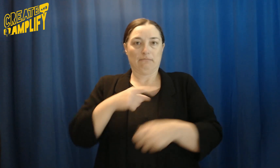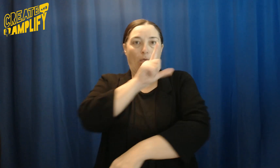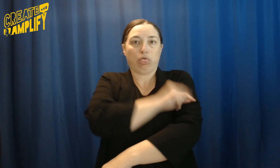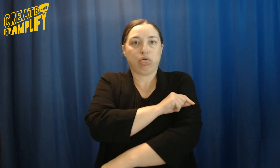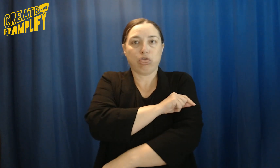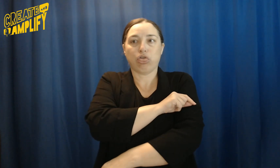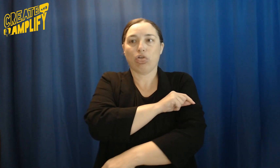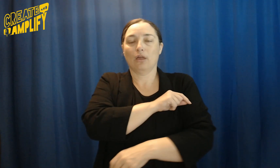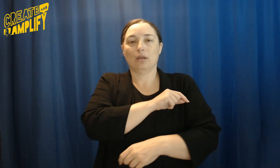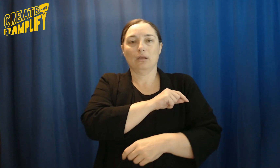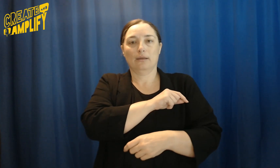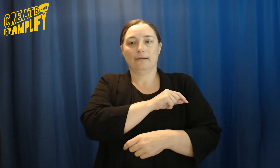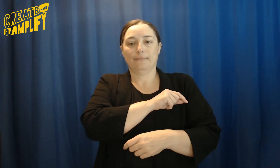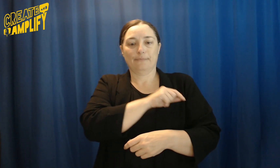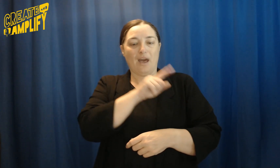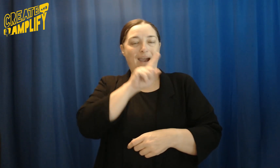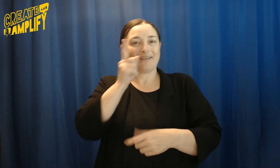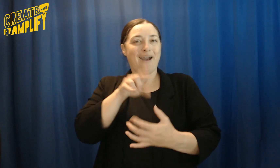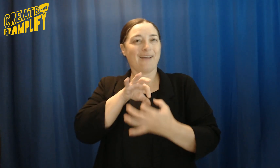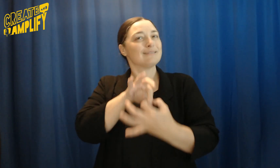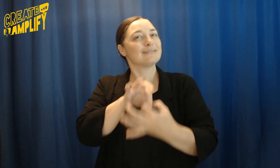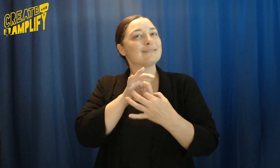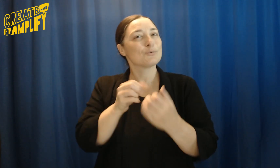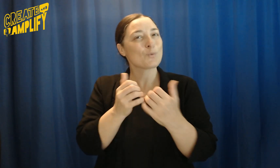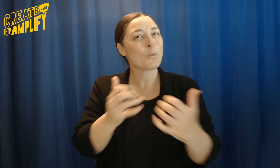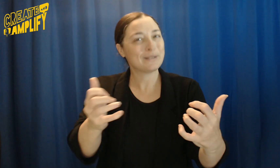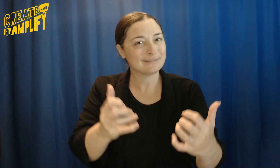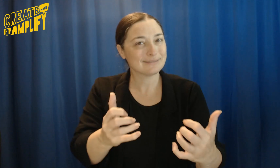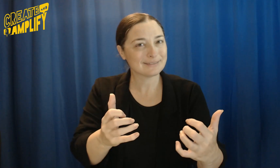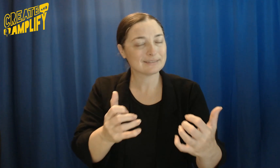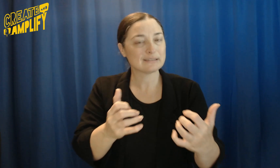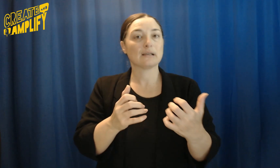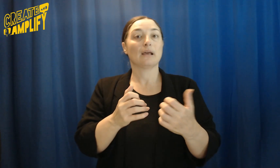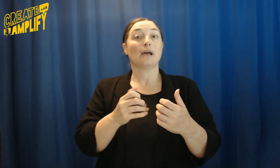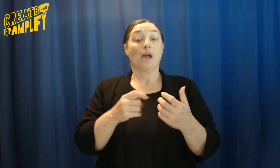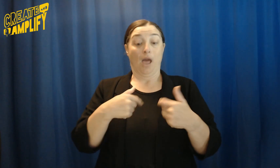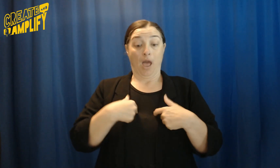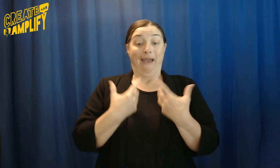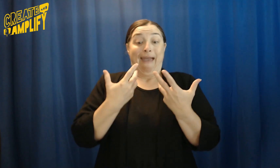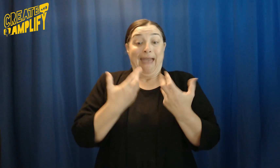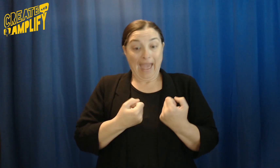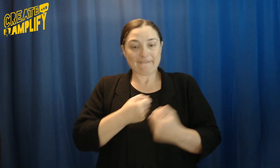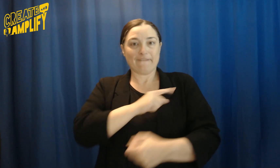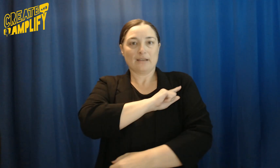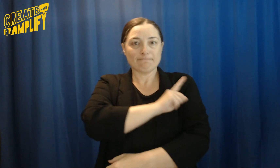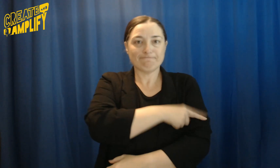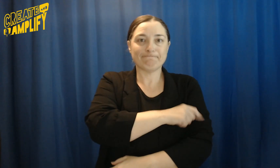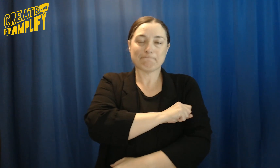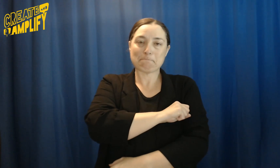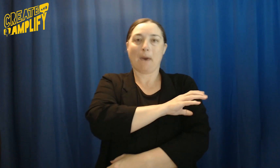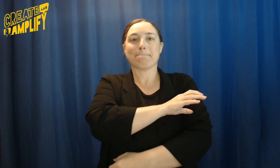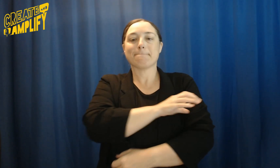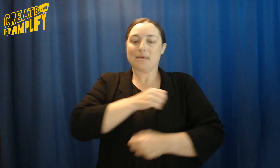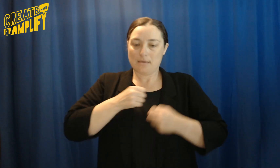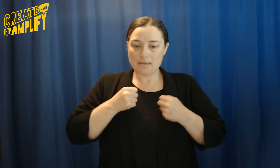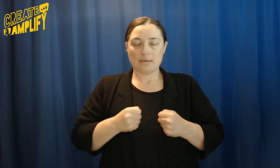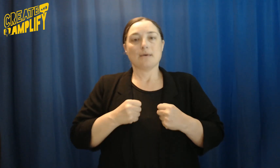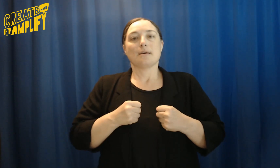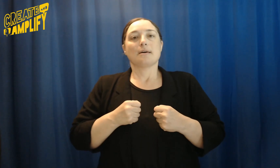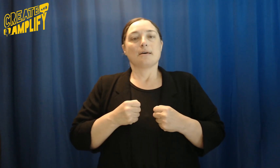that. But if I can connect with each person and how everyone's feeling, and adjust my manner so that